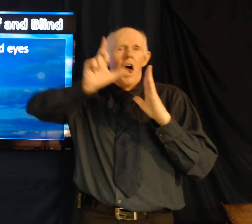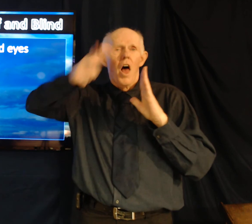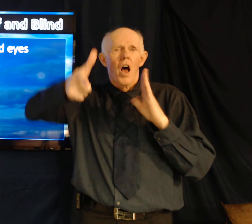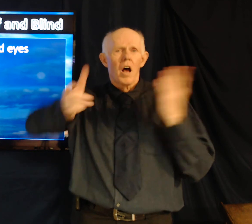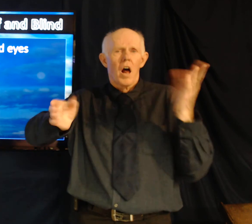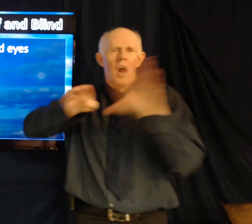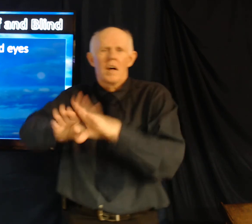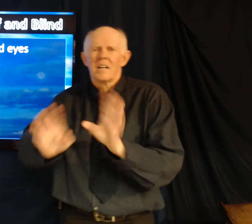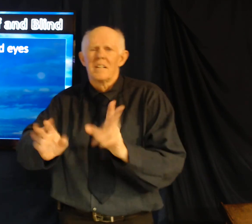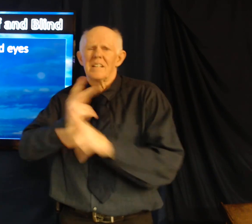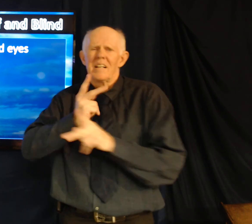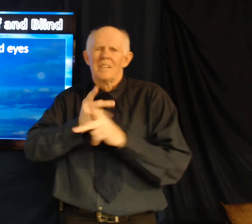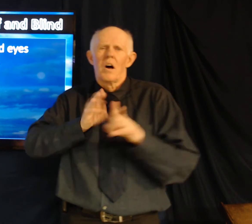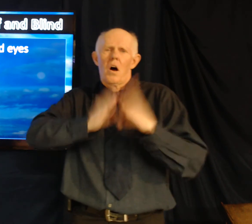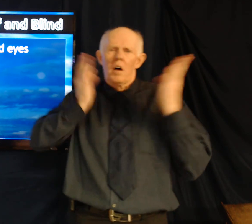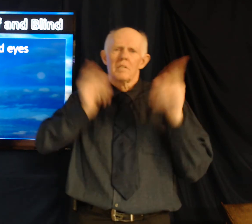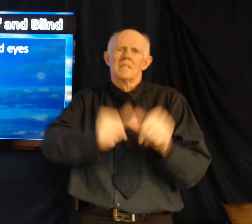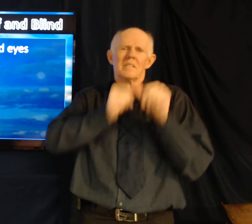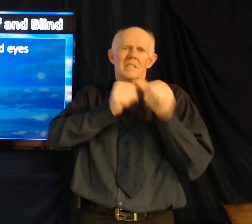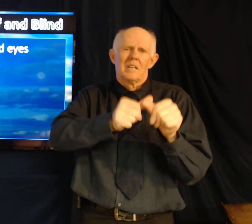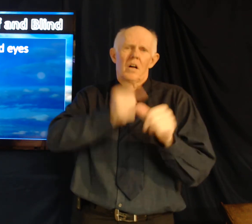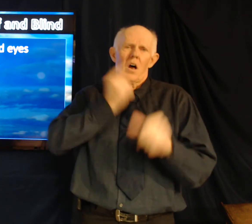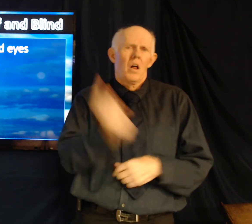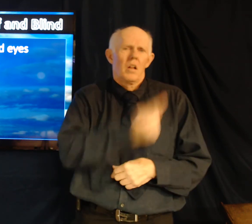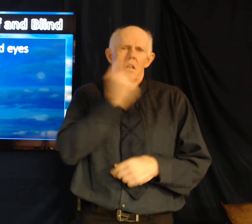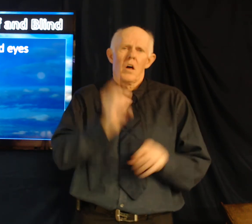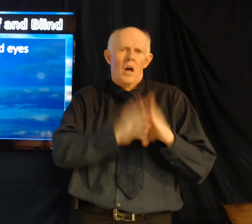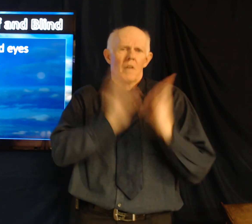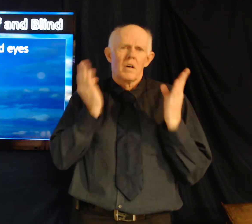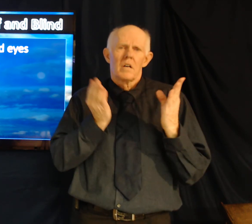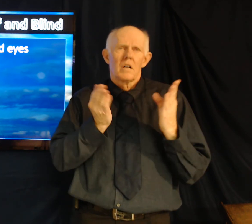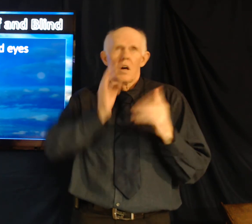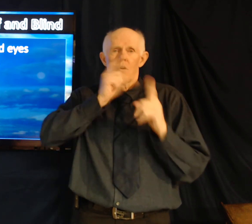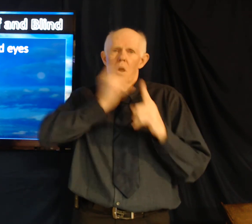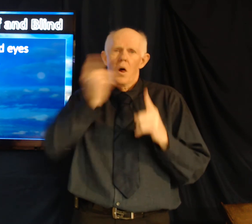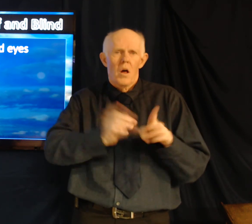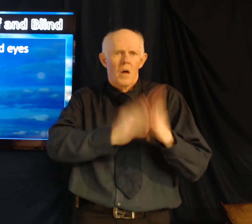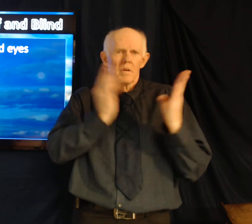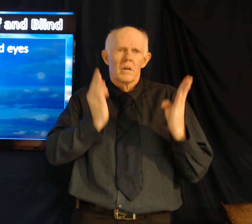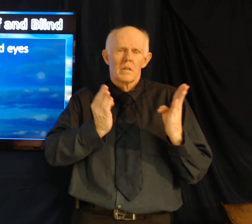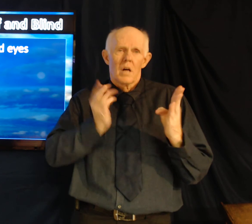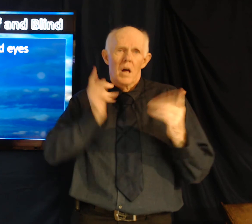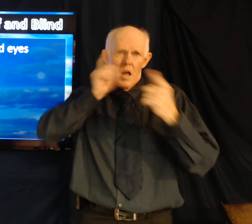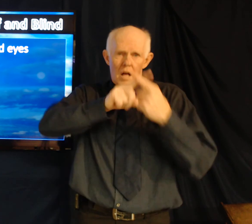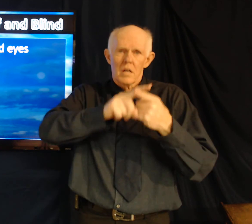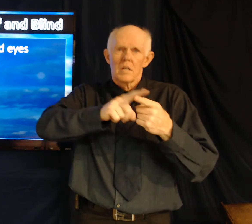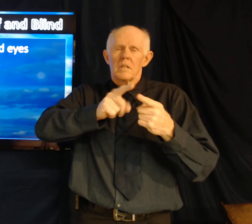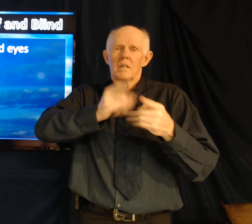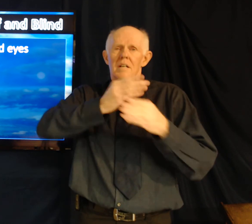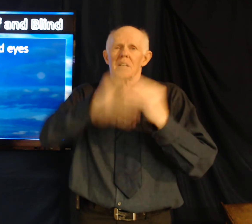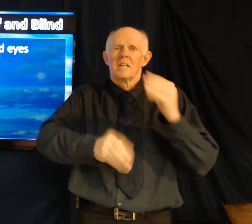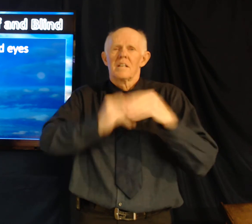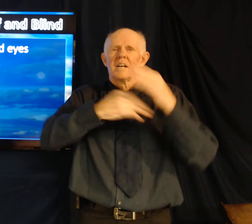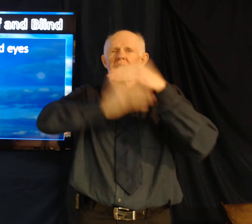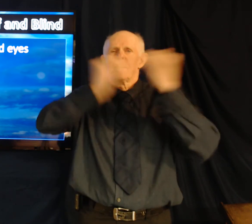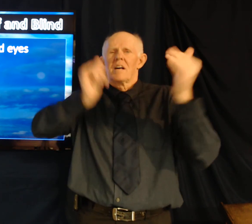but open it and not open it and then later close it but continue always to have it open until the end